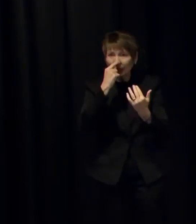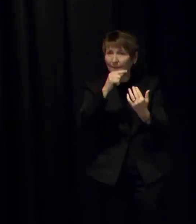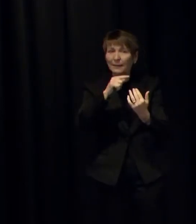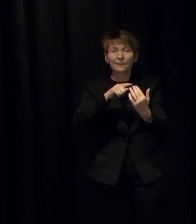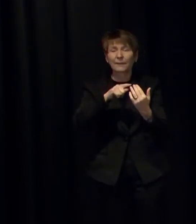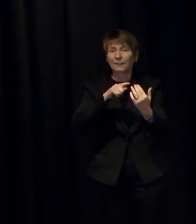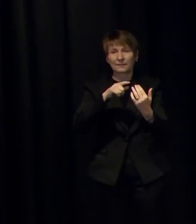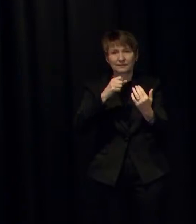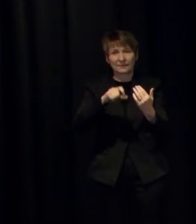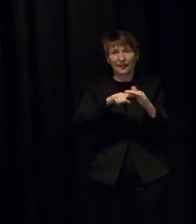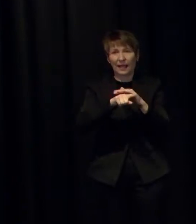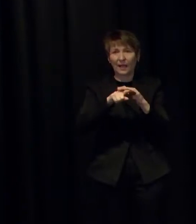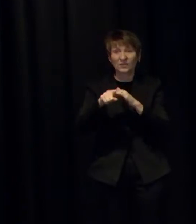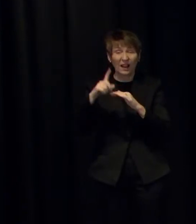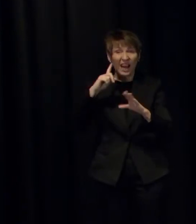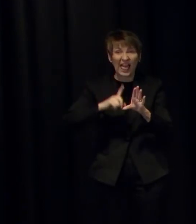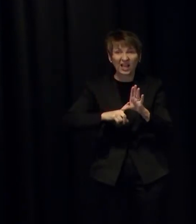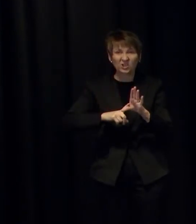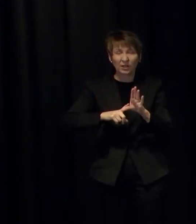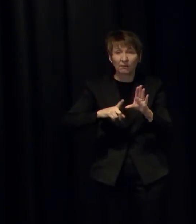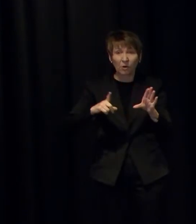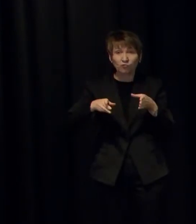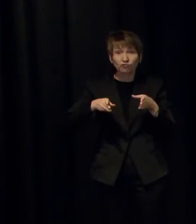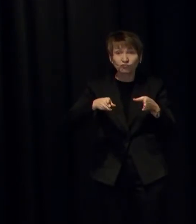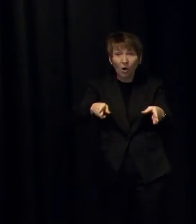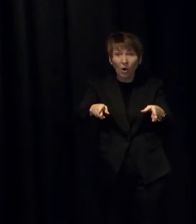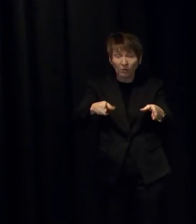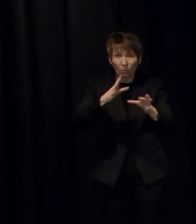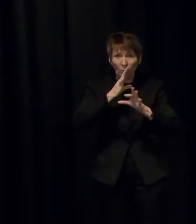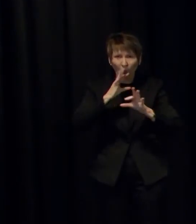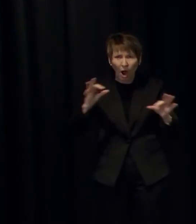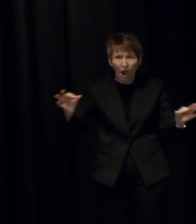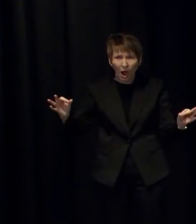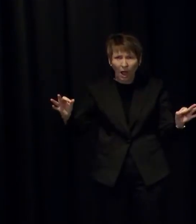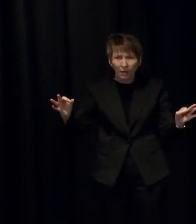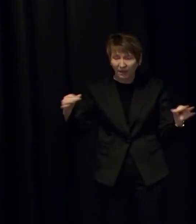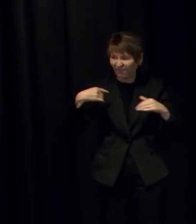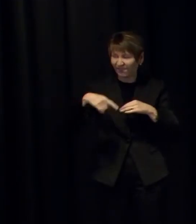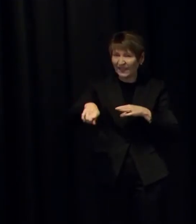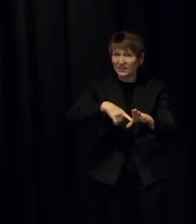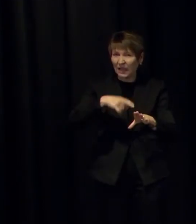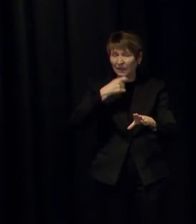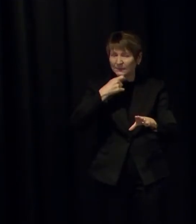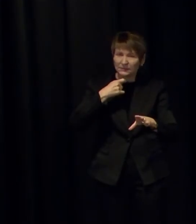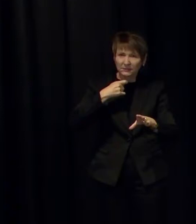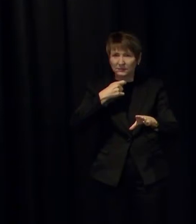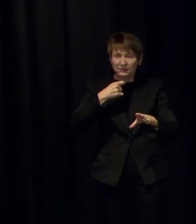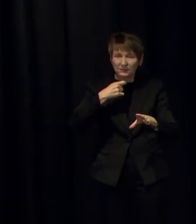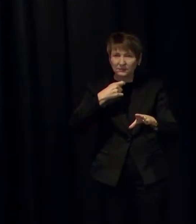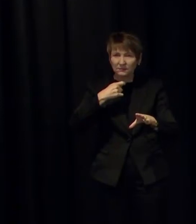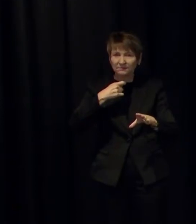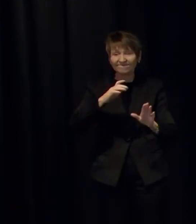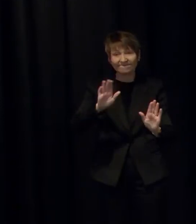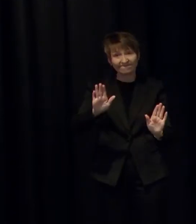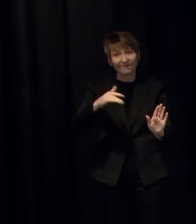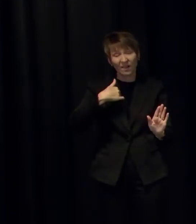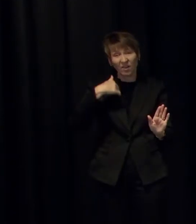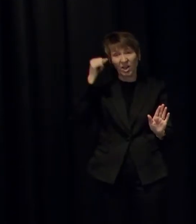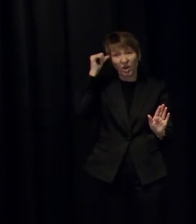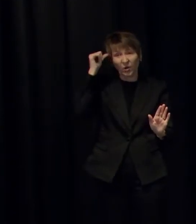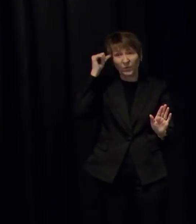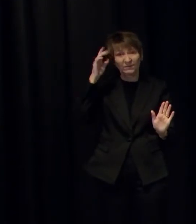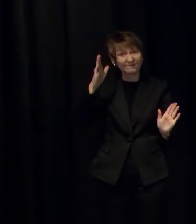we haven't gotten to that same level of compliance right through this lockdown. I find that understandable. We're all human beings. We've